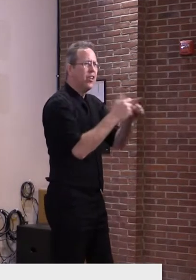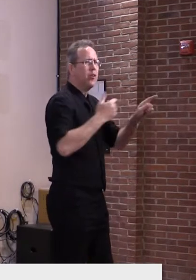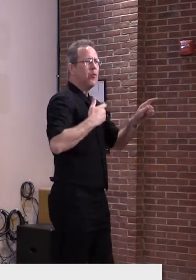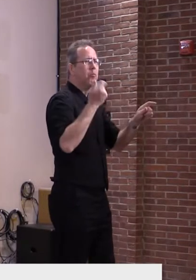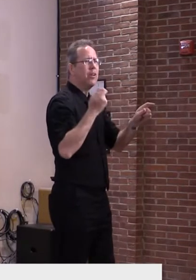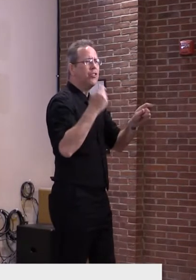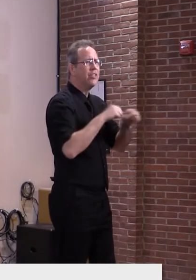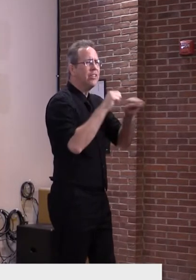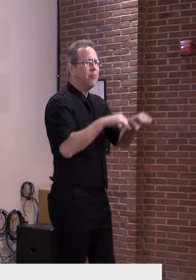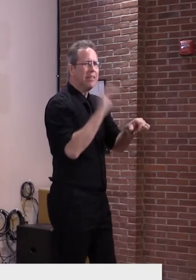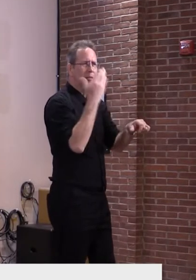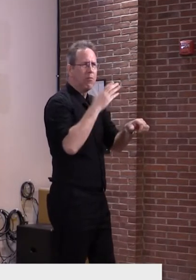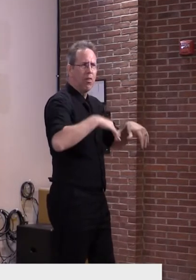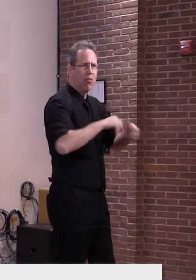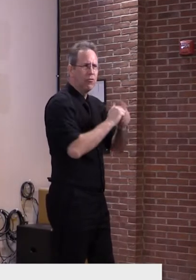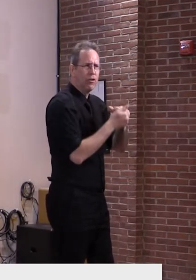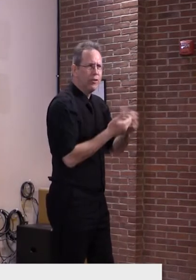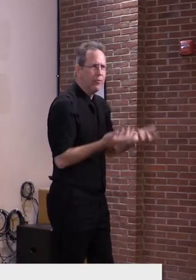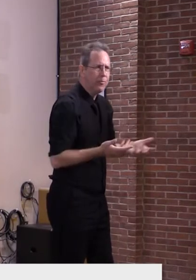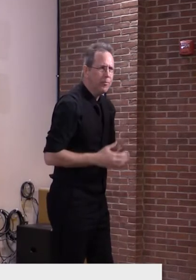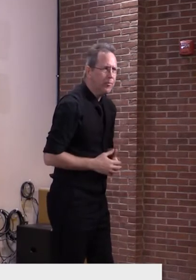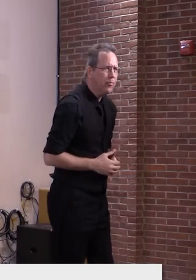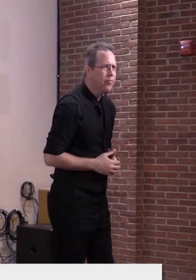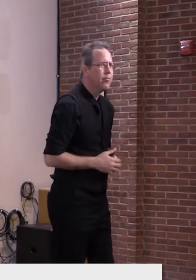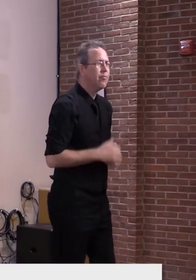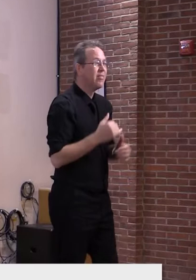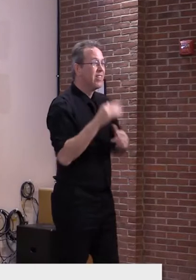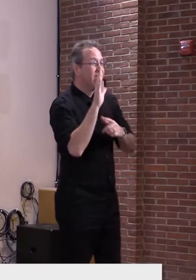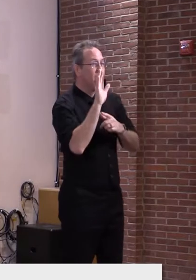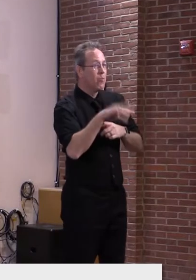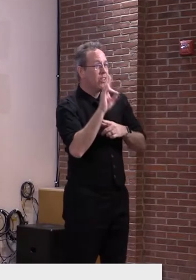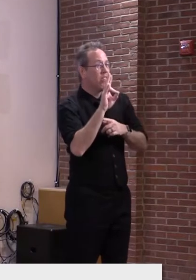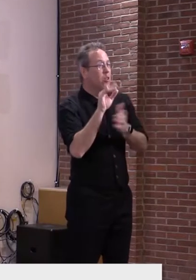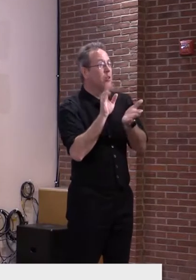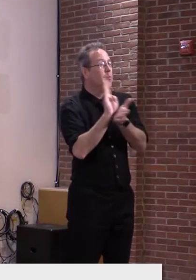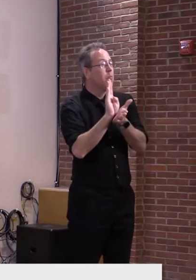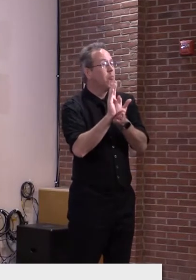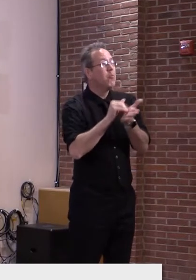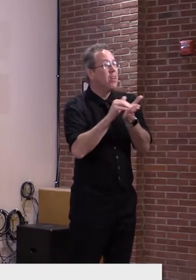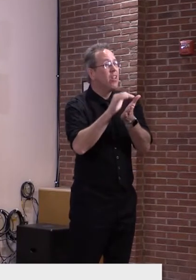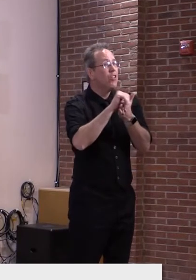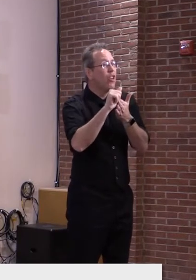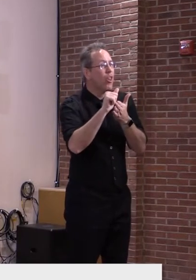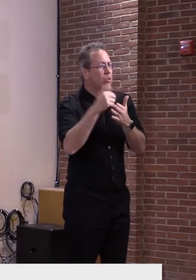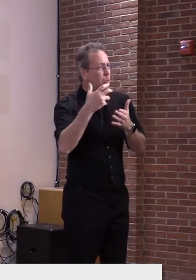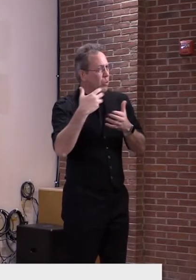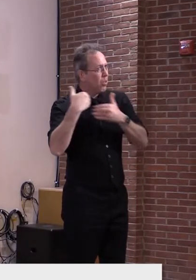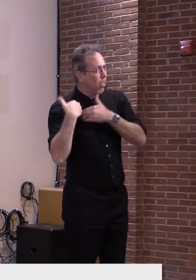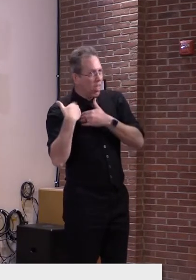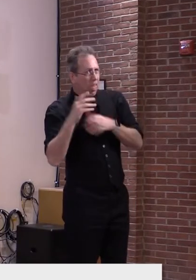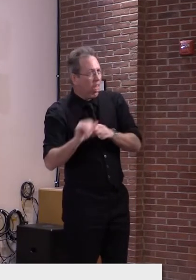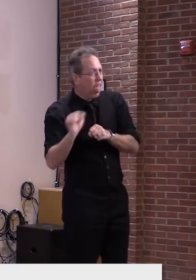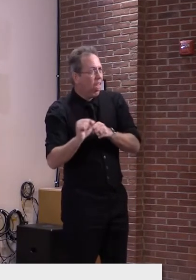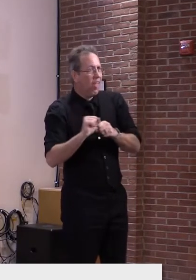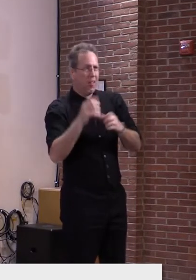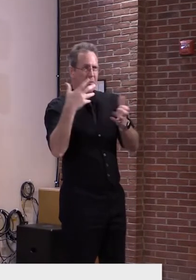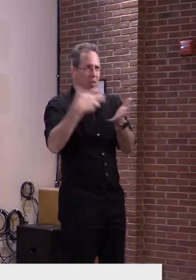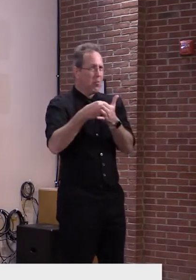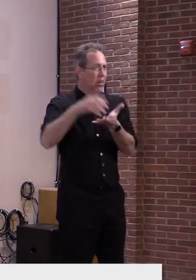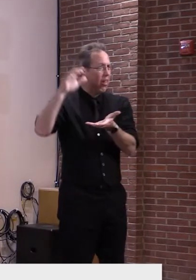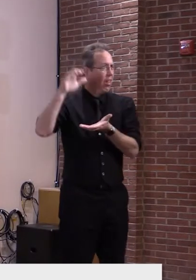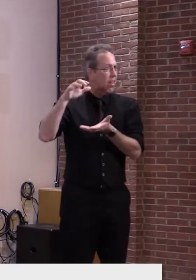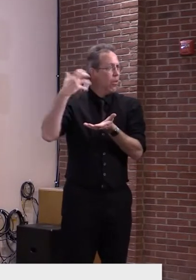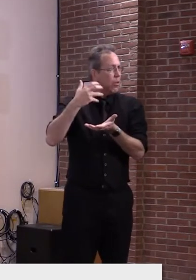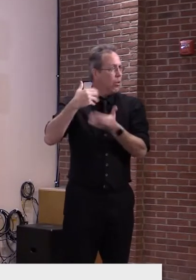this is the massive 5.7 liability that we face. And without structural reform, it will only